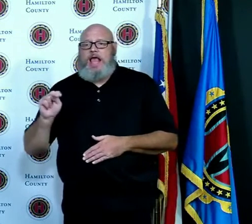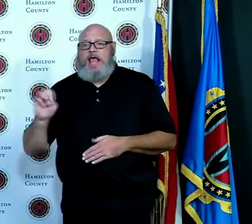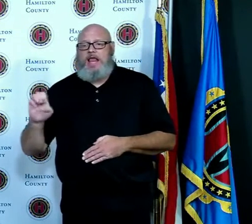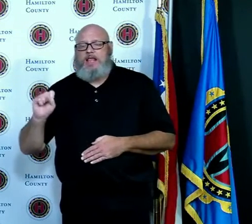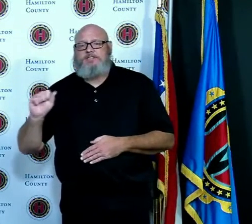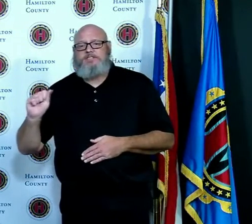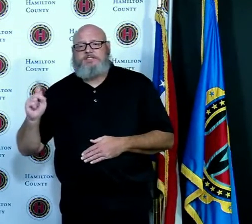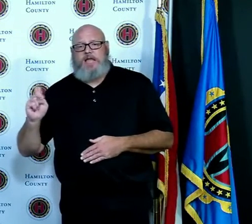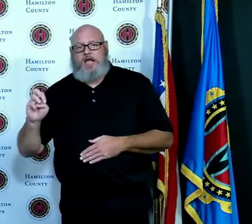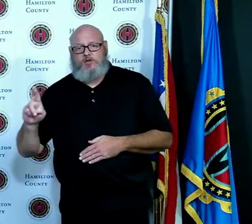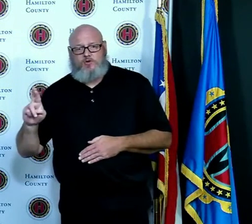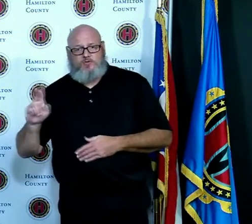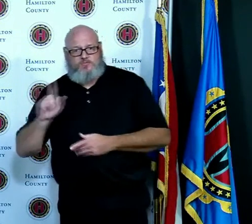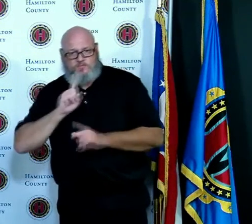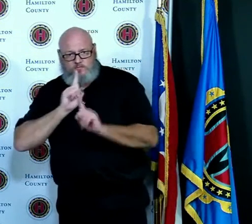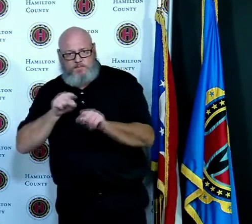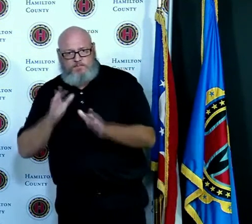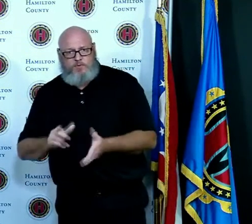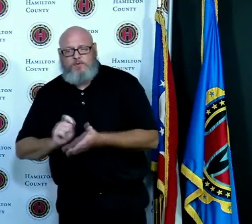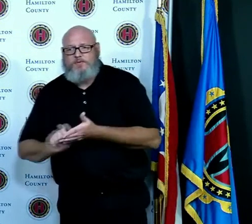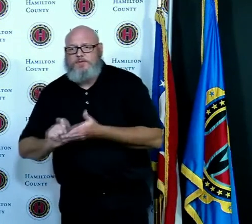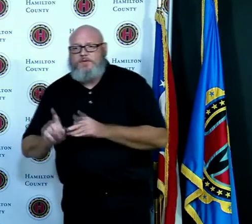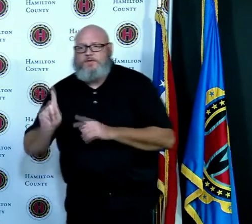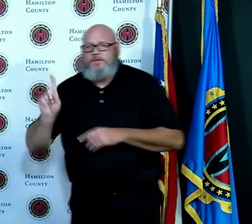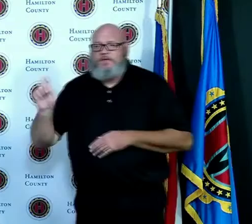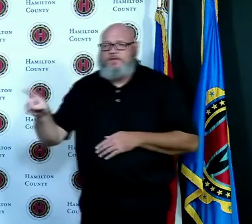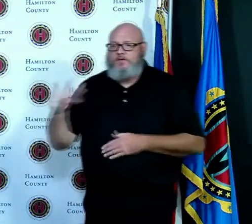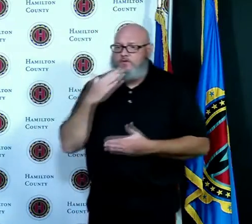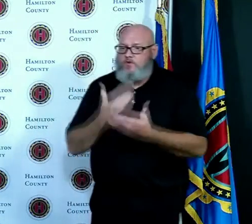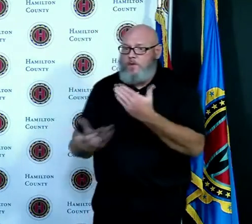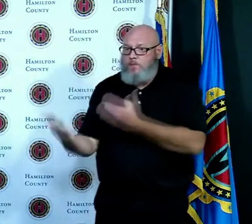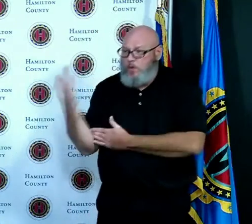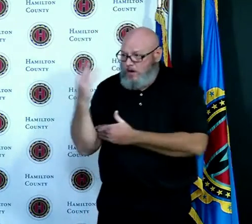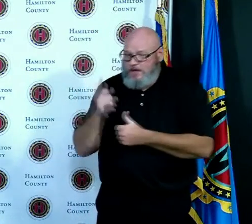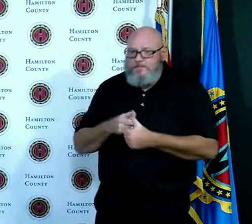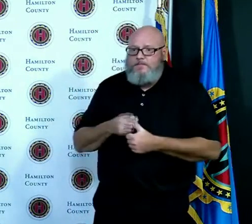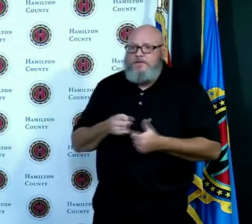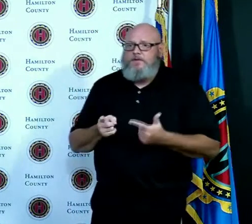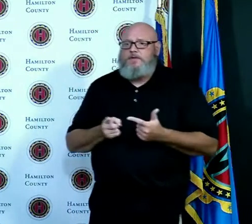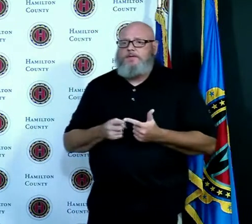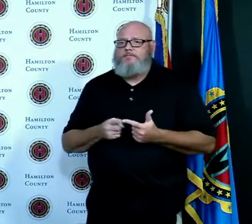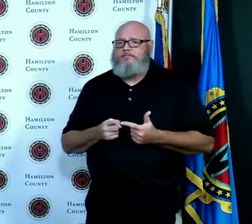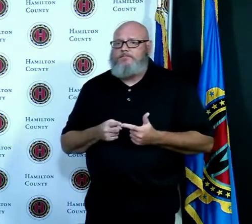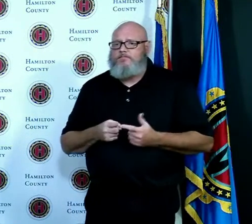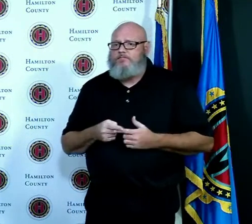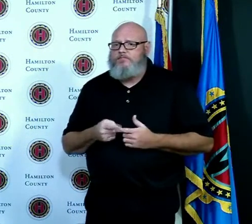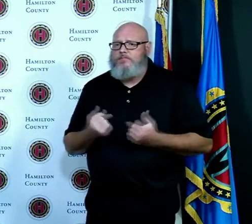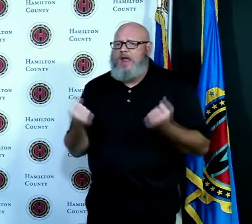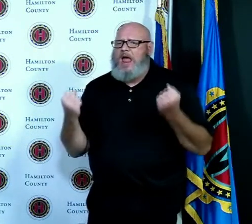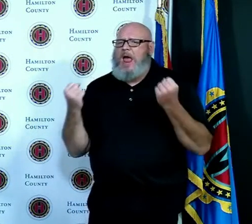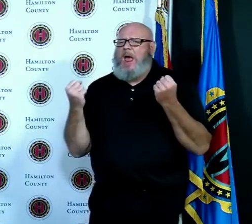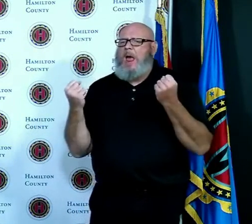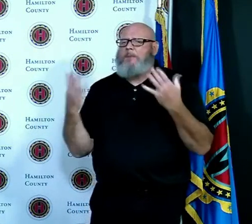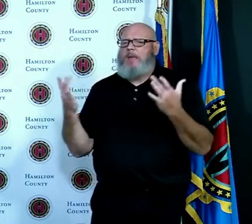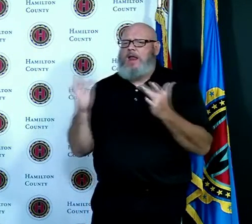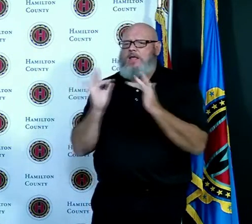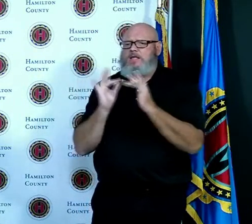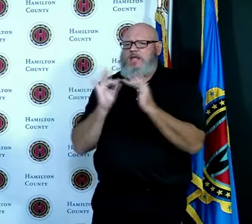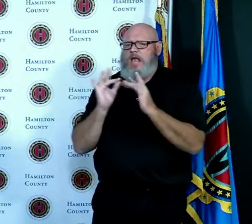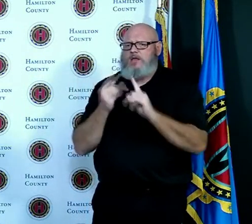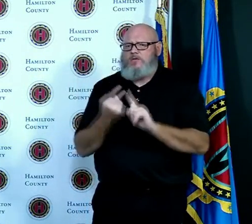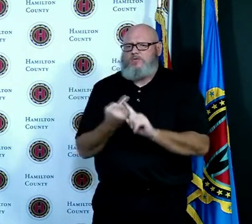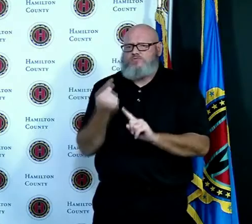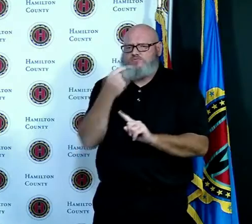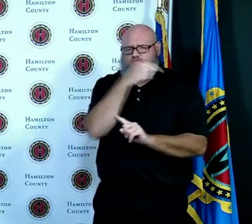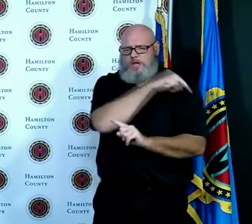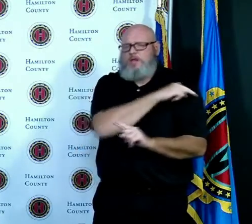Commissioner Kesterman, first of all, good morning. And secondly, Good morning. How many contact tracers does Hamilton County have now, and how many more